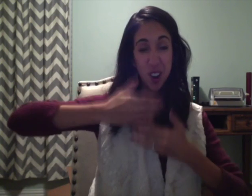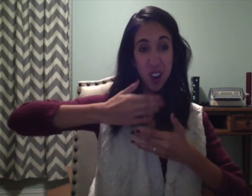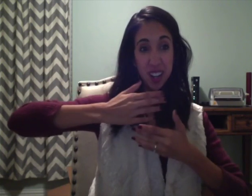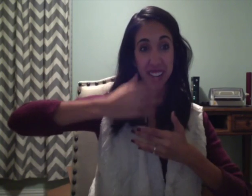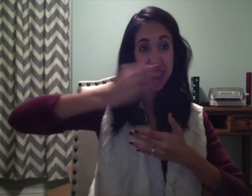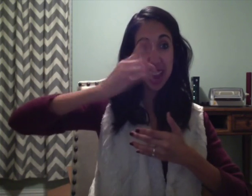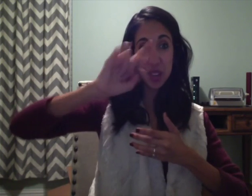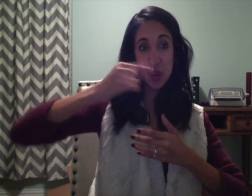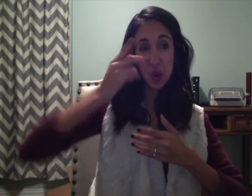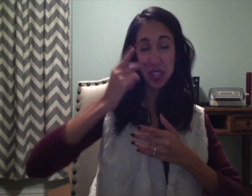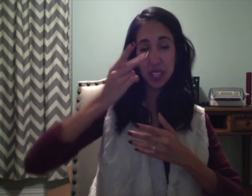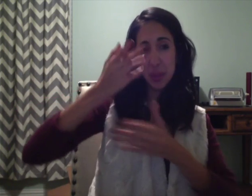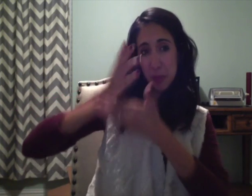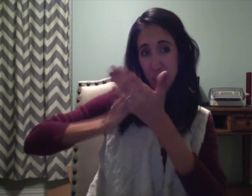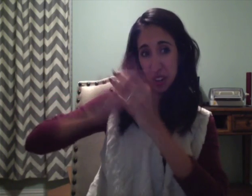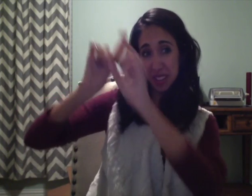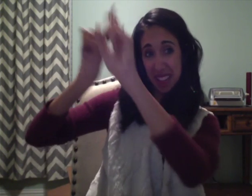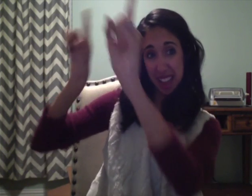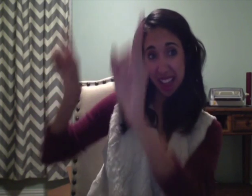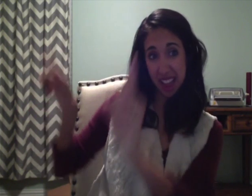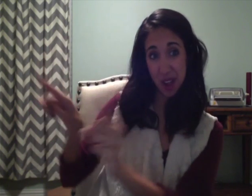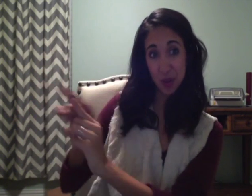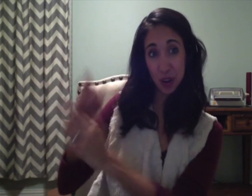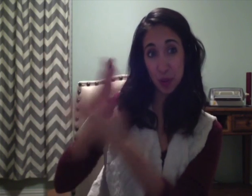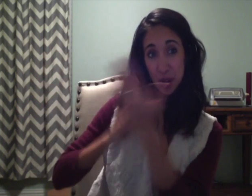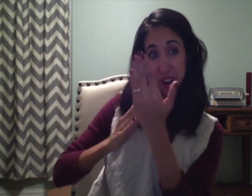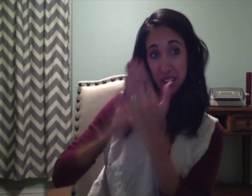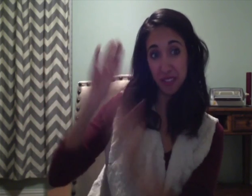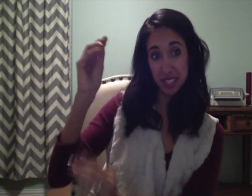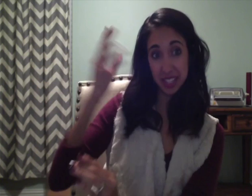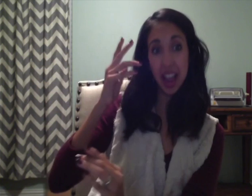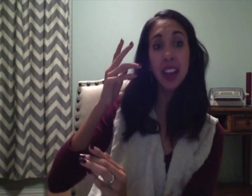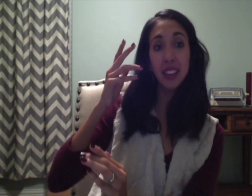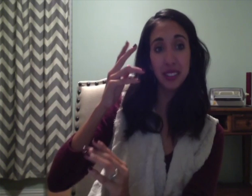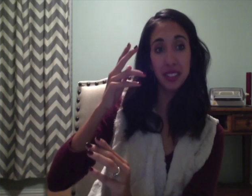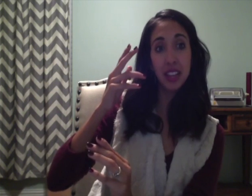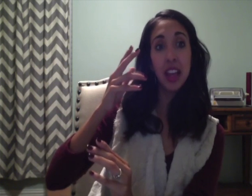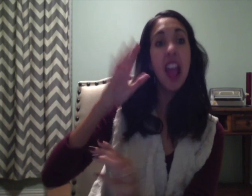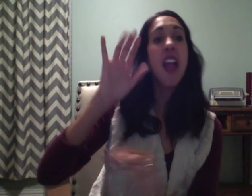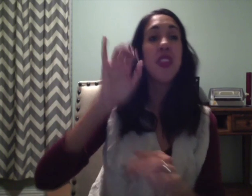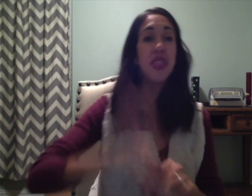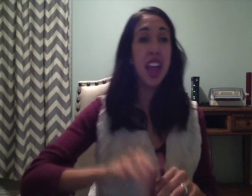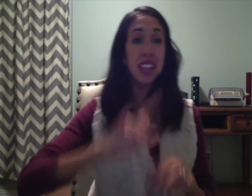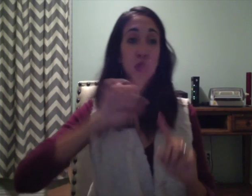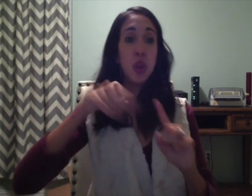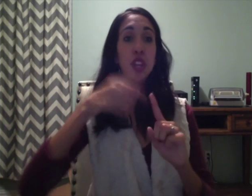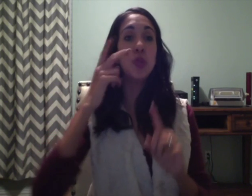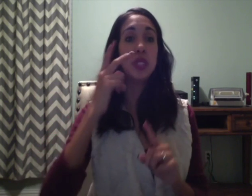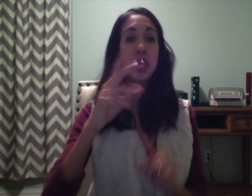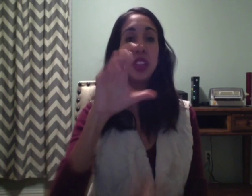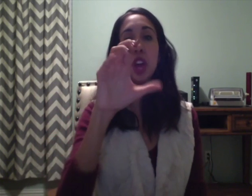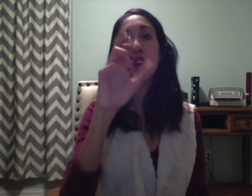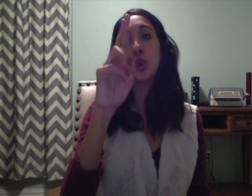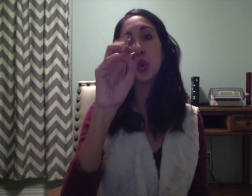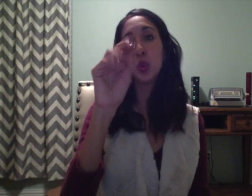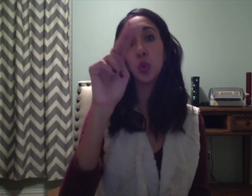dark and you only see the outer part of the sun? That's when you see the